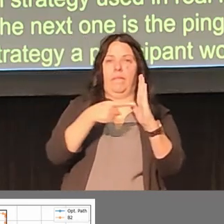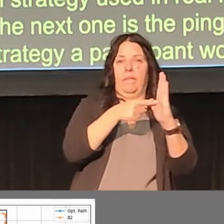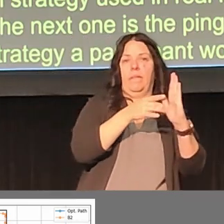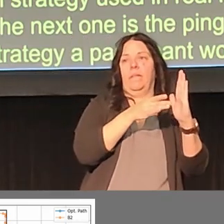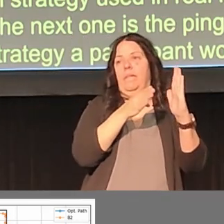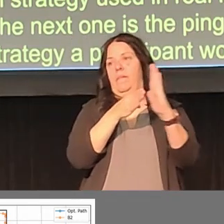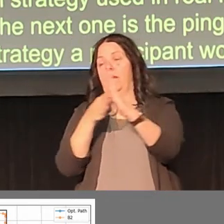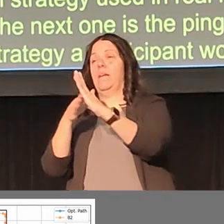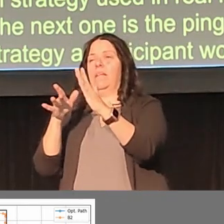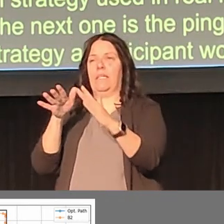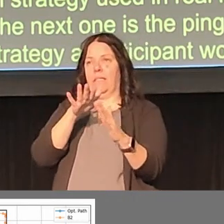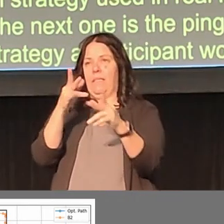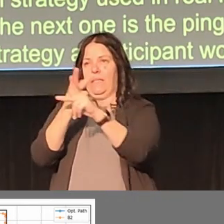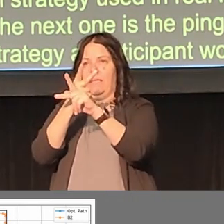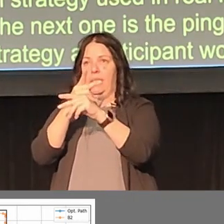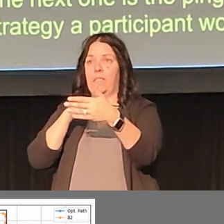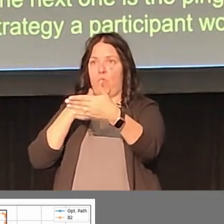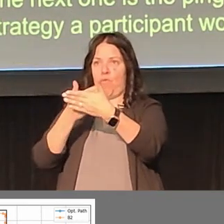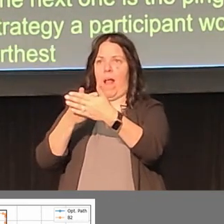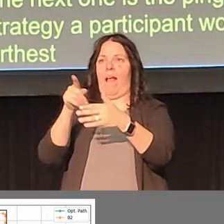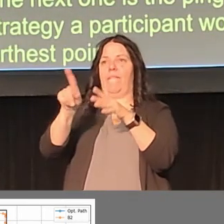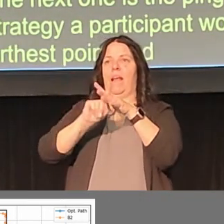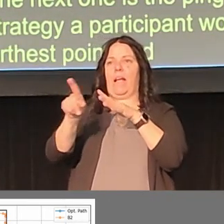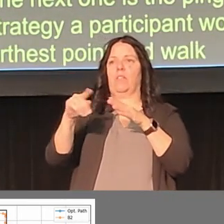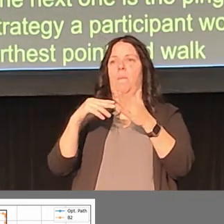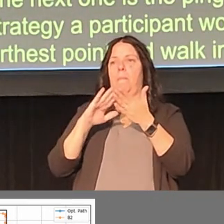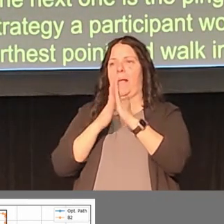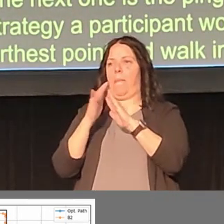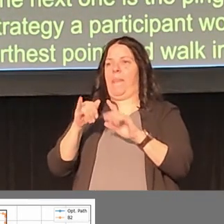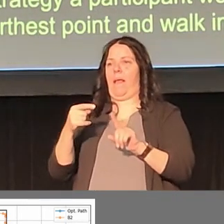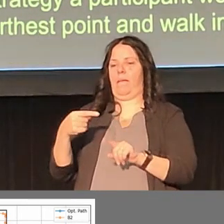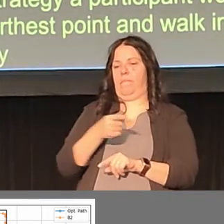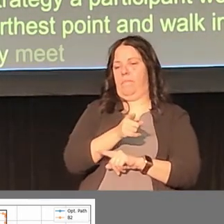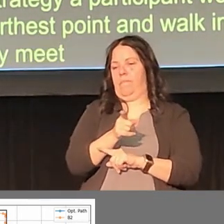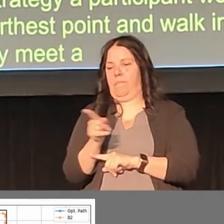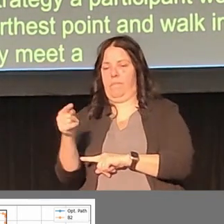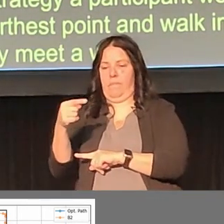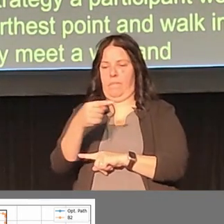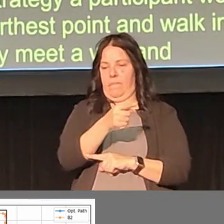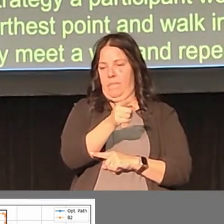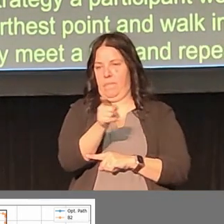they reach the exit, creating this back and forth ping pong pattern.